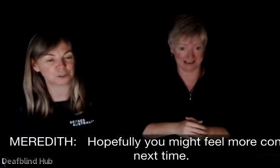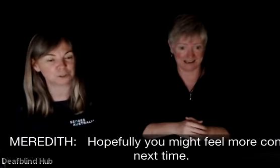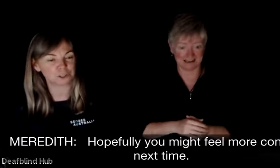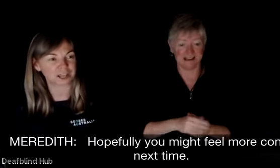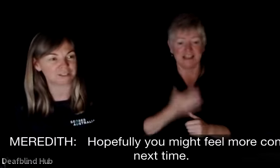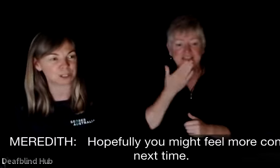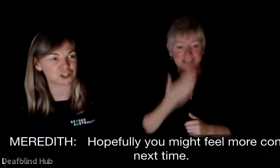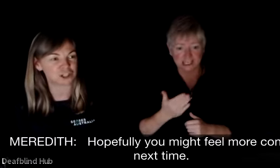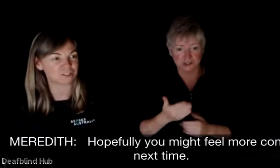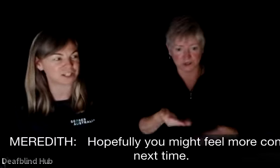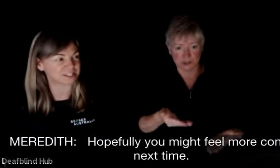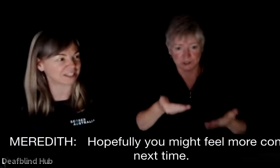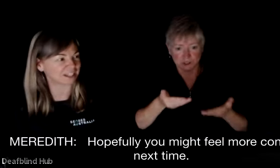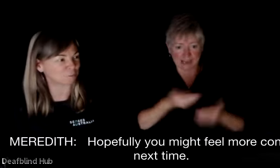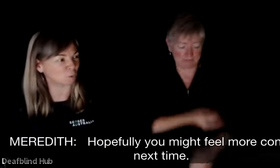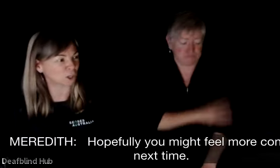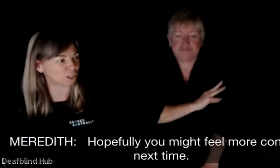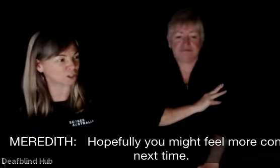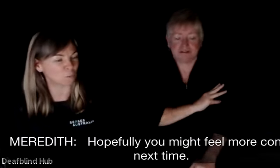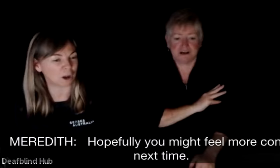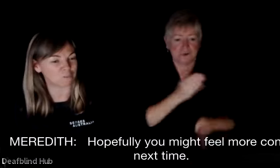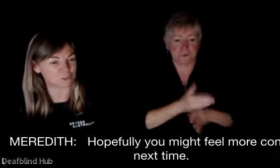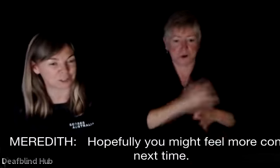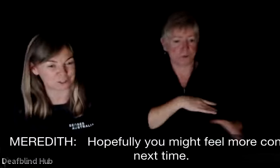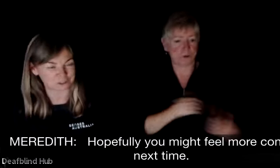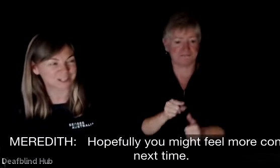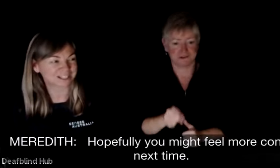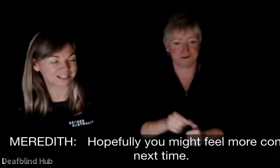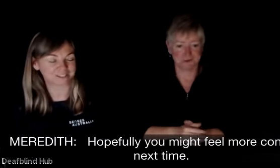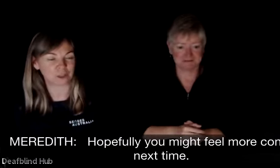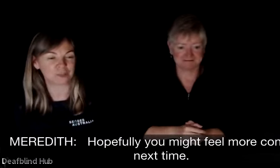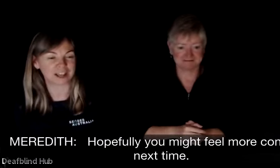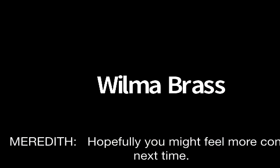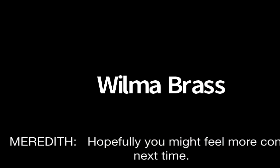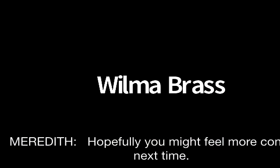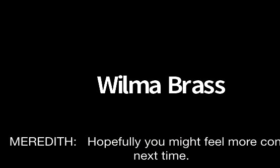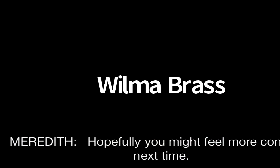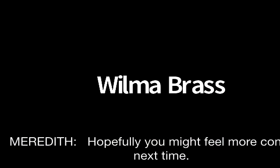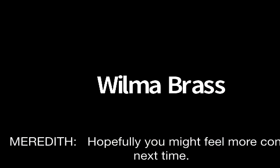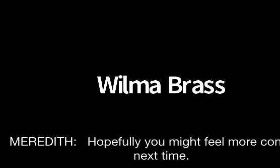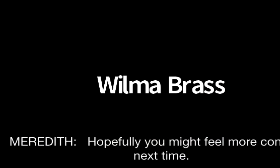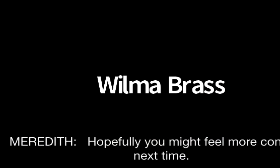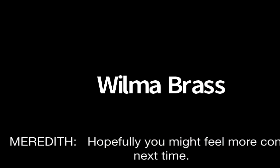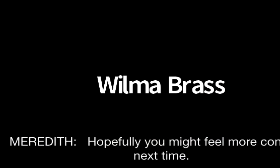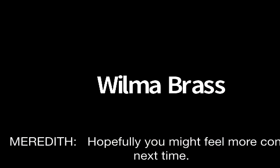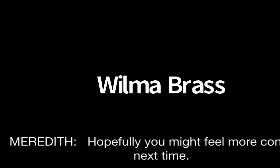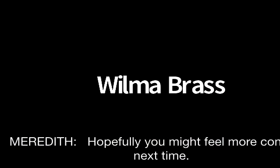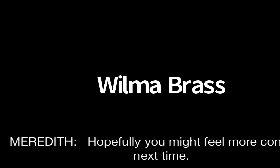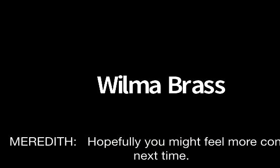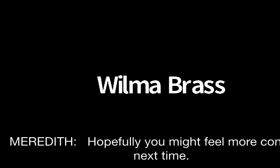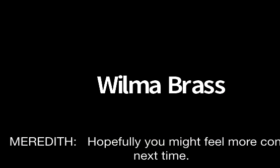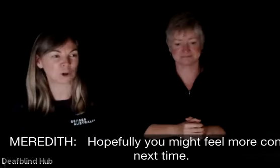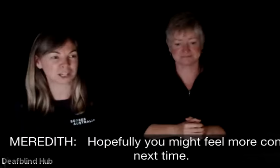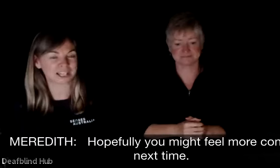thank you. You gave me shivers that it worked so well for you. So thank you for that.